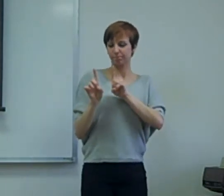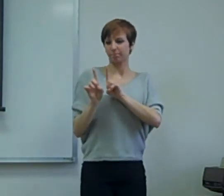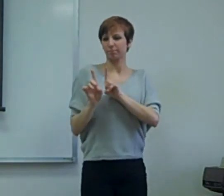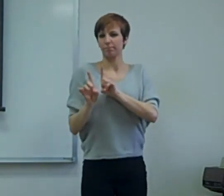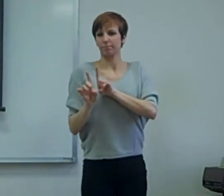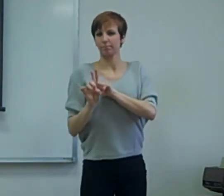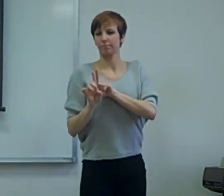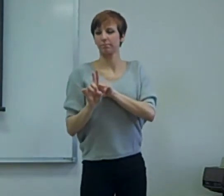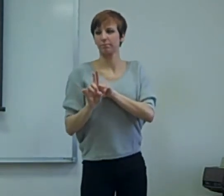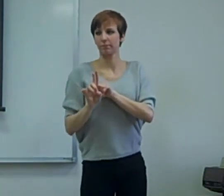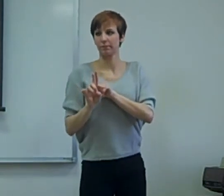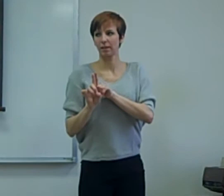something about,